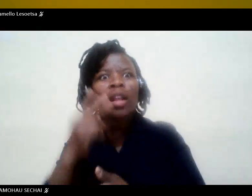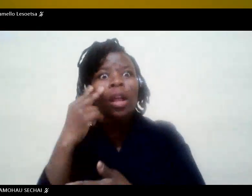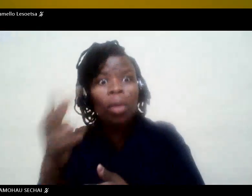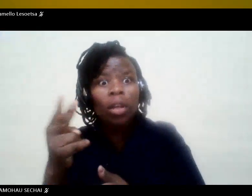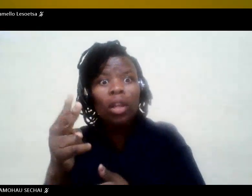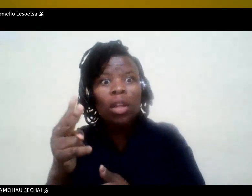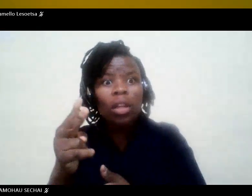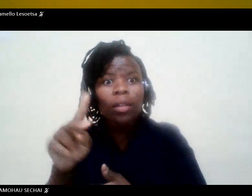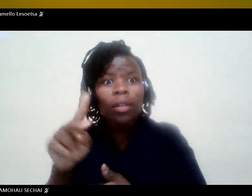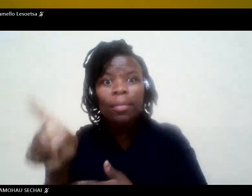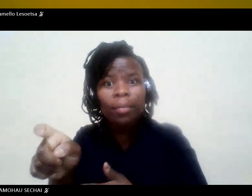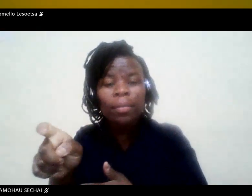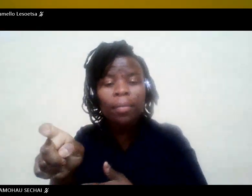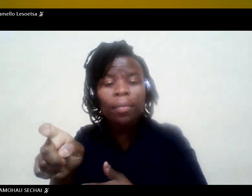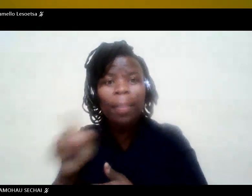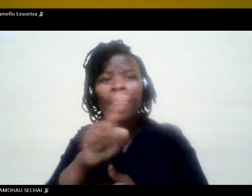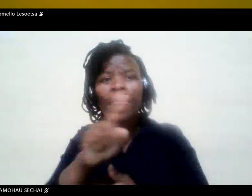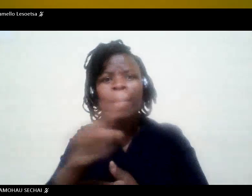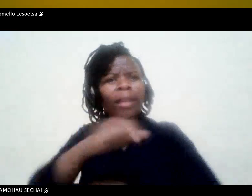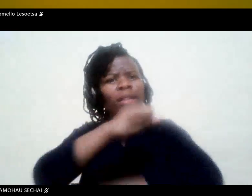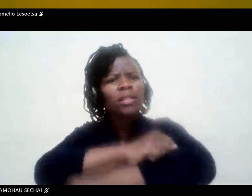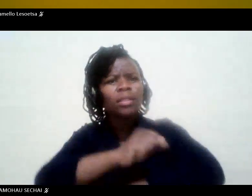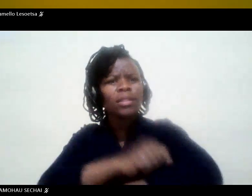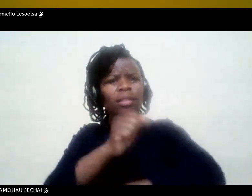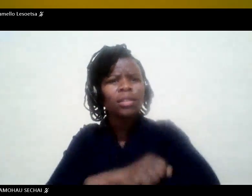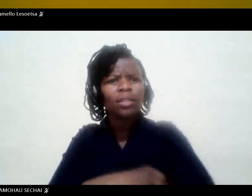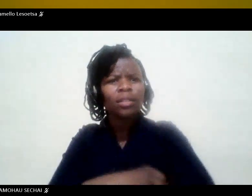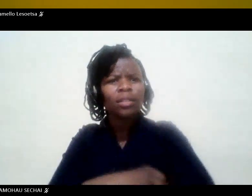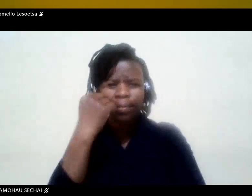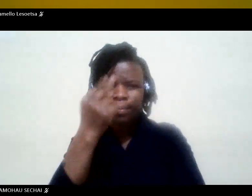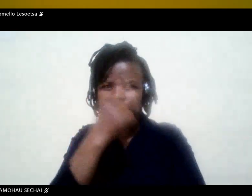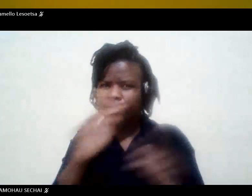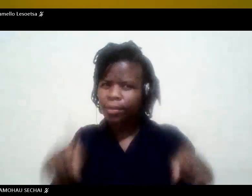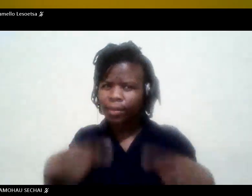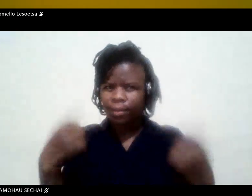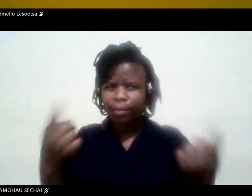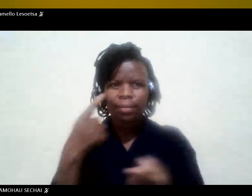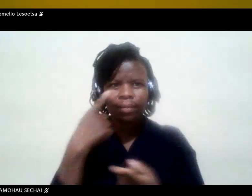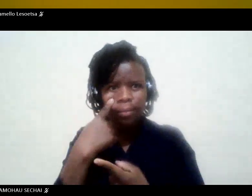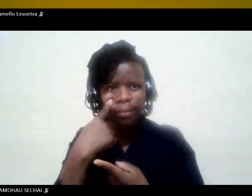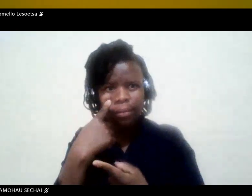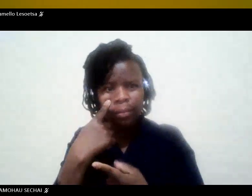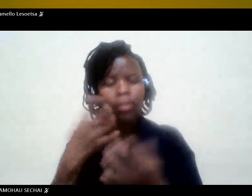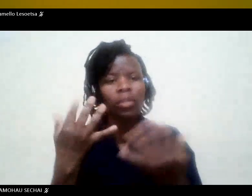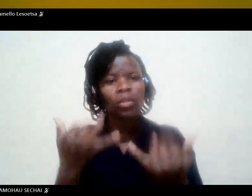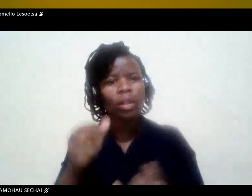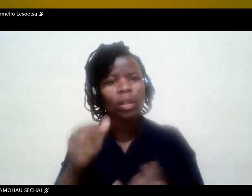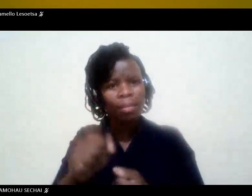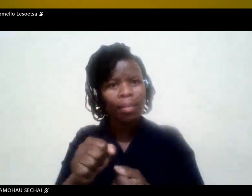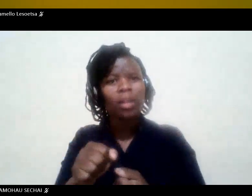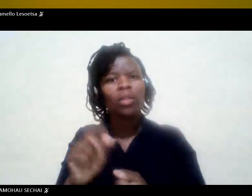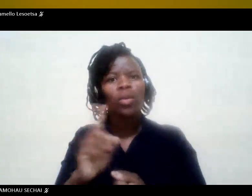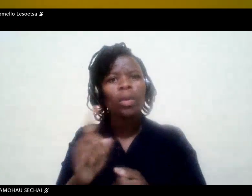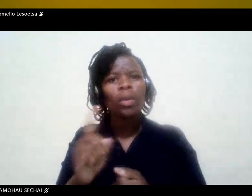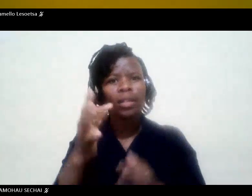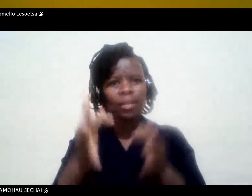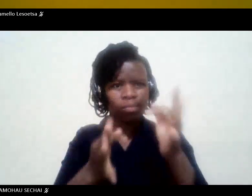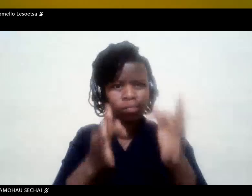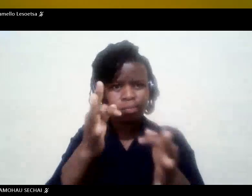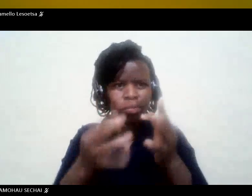blind cannot see any words in red. So you have to actually verbalize those words. You see the sentence, "I am going to